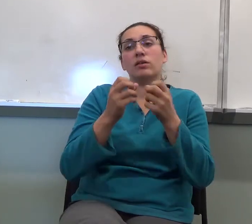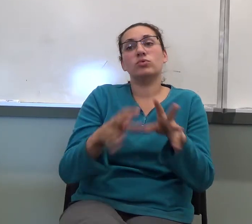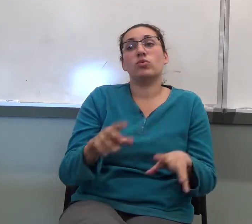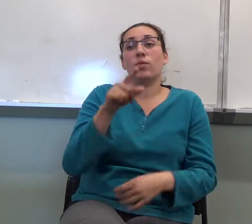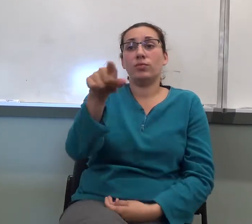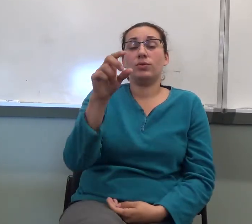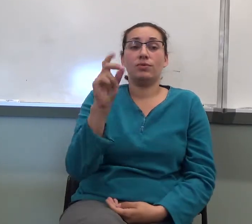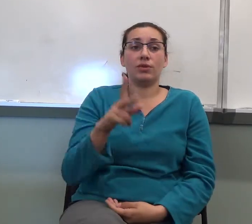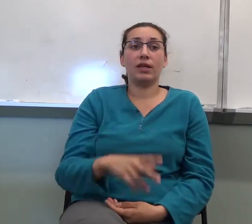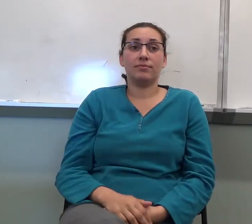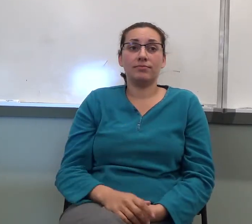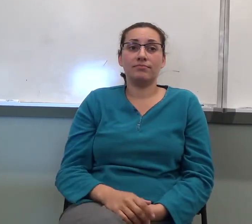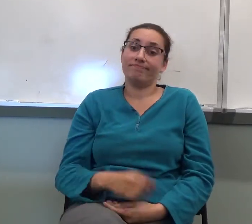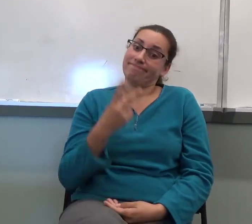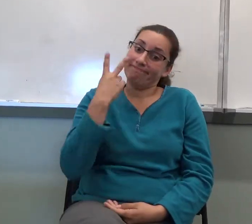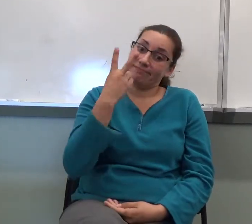And I'll see you next semester, and that's the way it is.